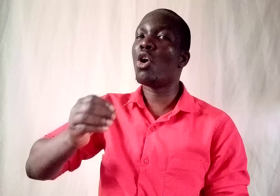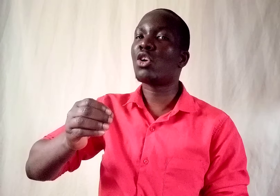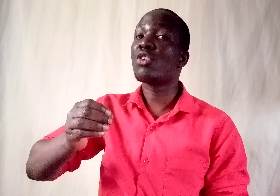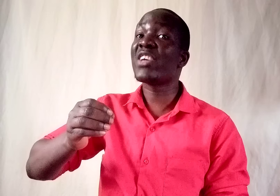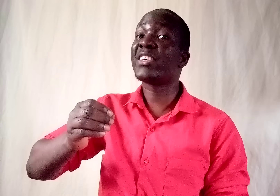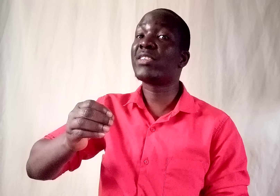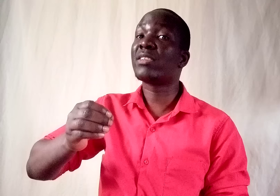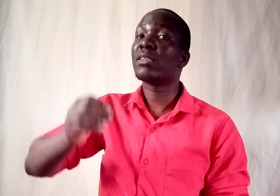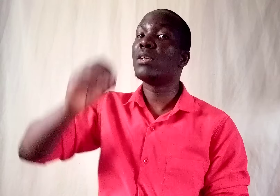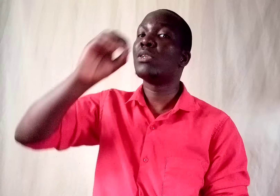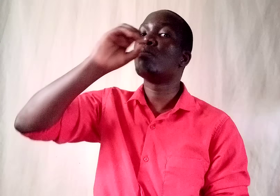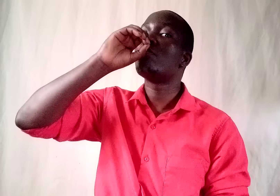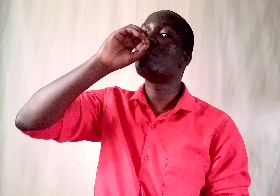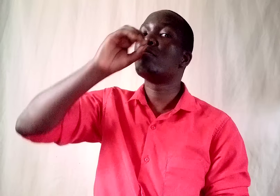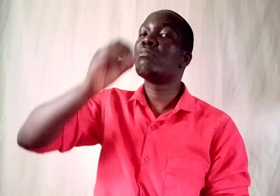or drinks.